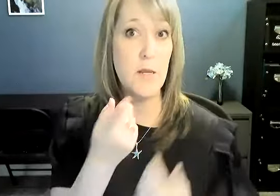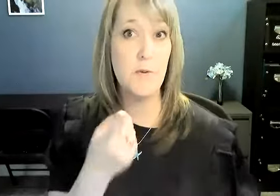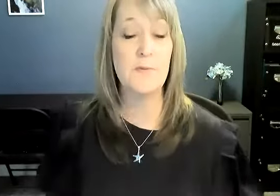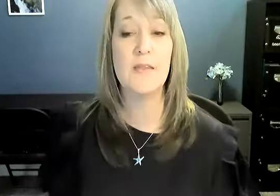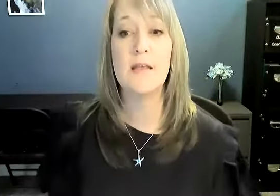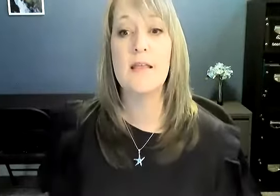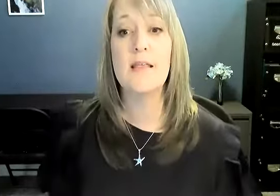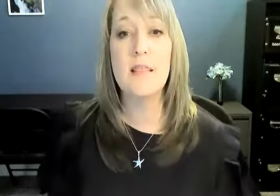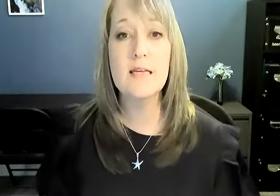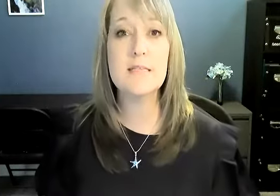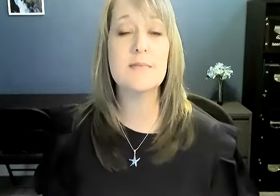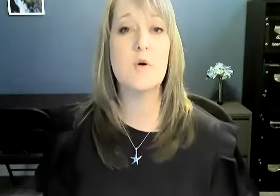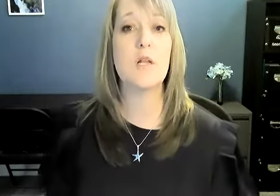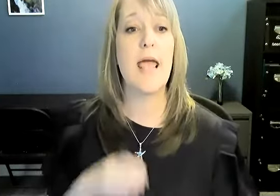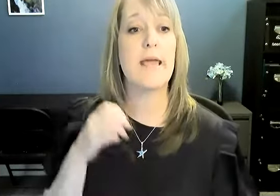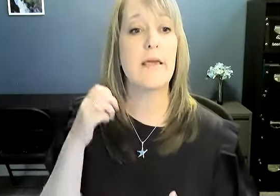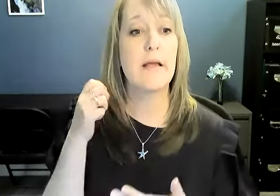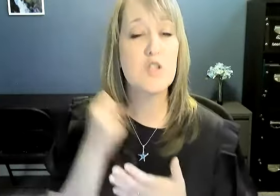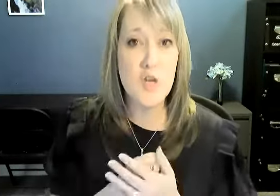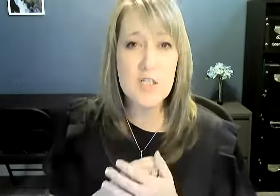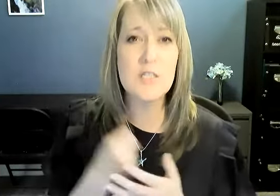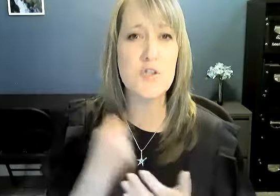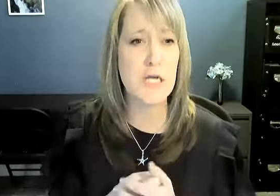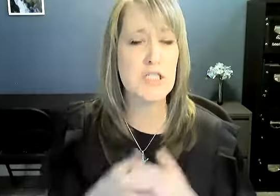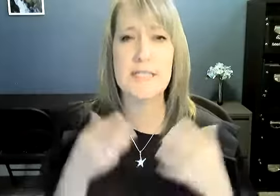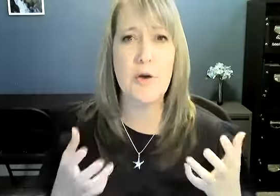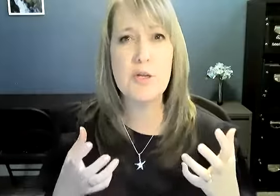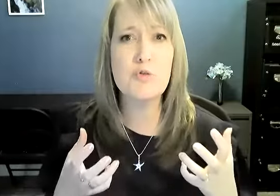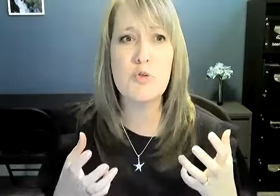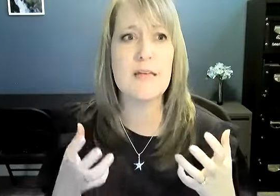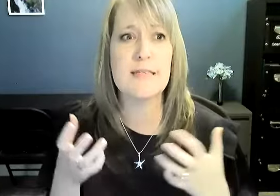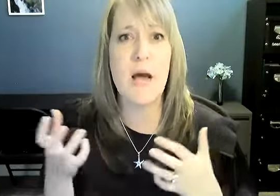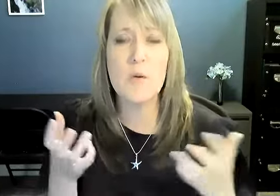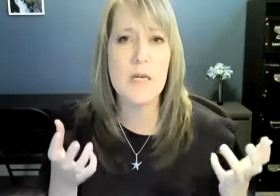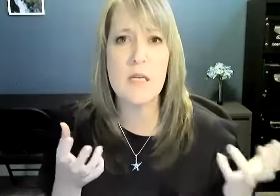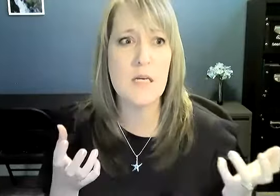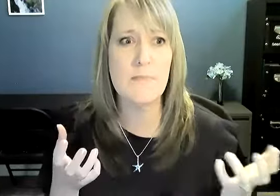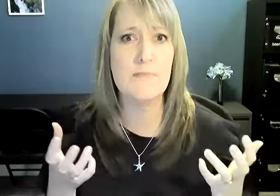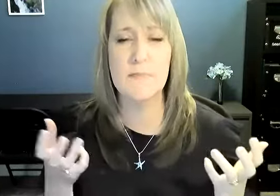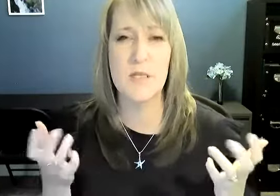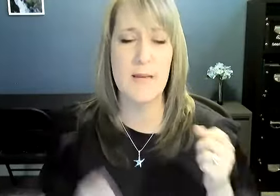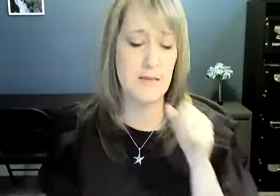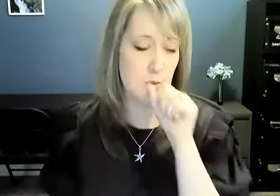you? This is more like instructions, directions. How do you do this? How are we gonna, make this work?